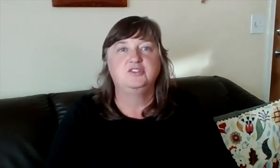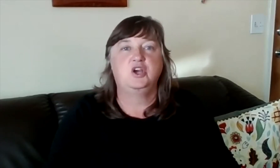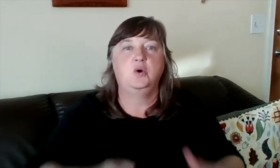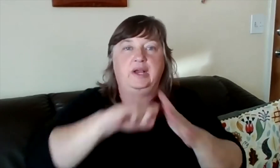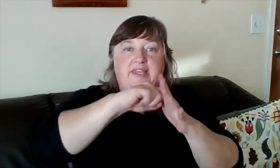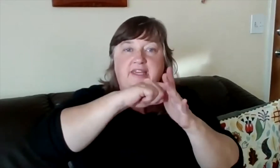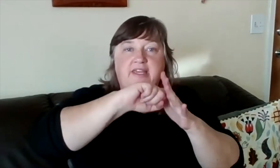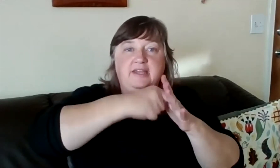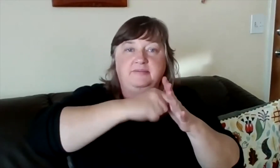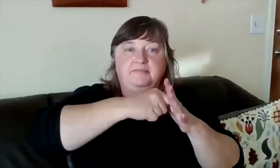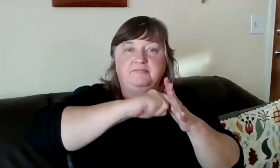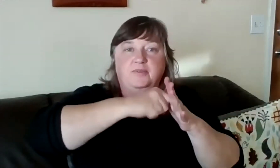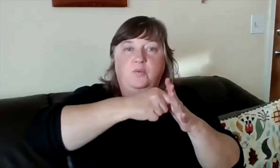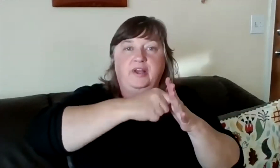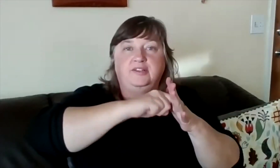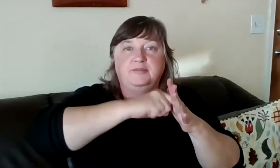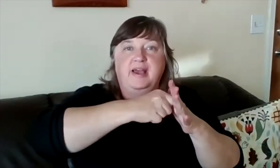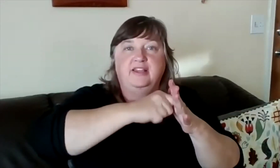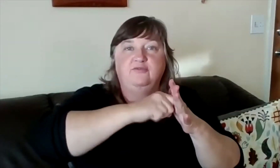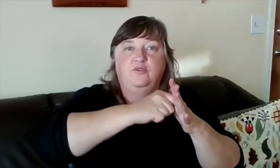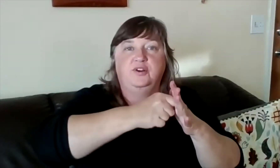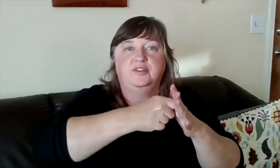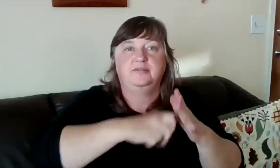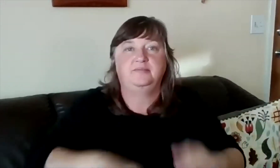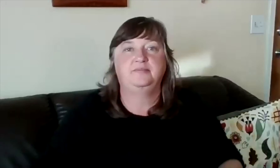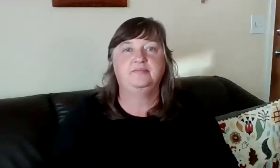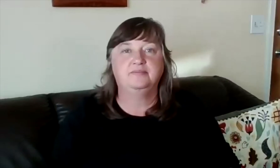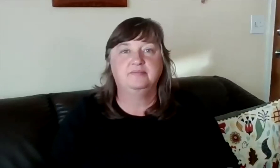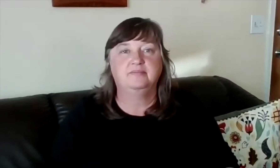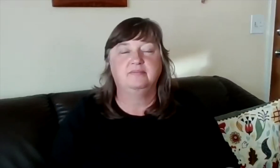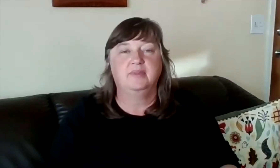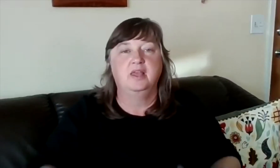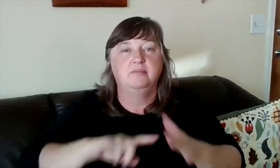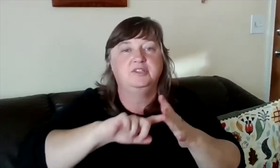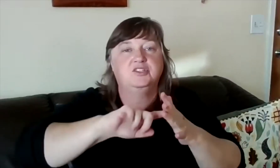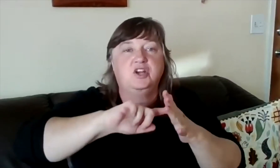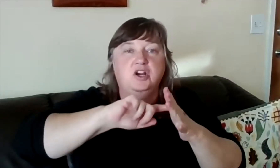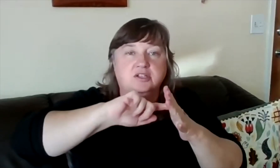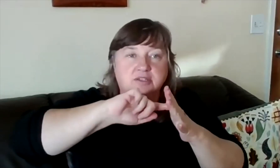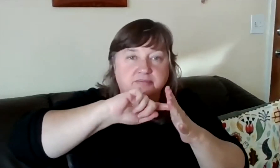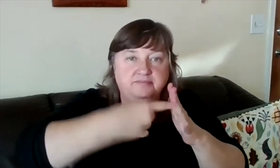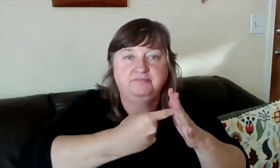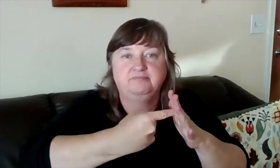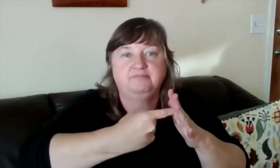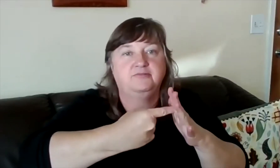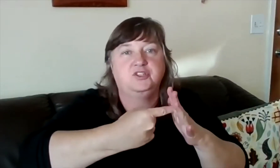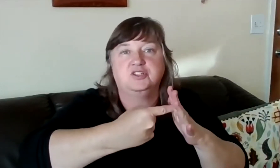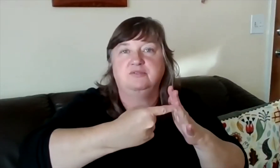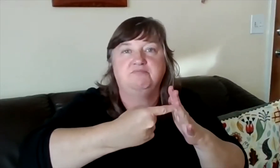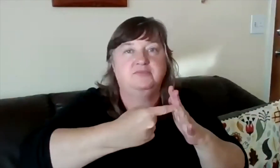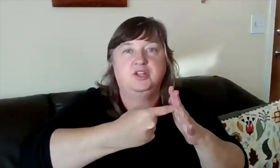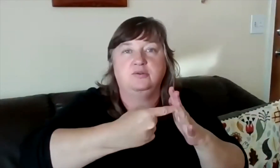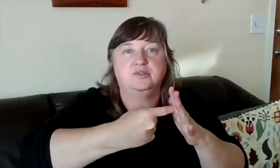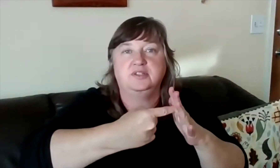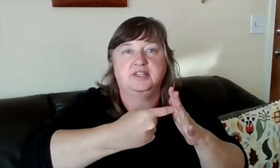So a key wiggles back and forth, but start just goes and does.